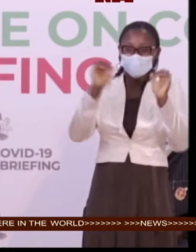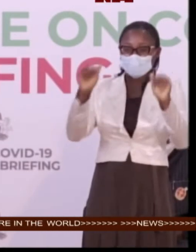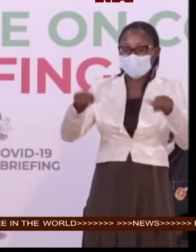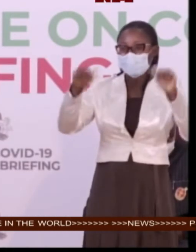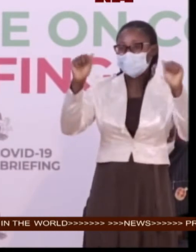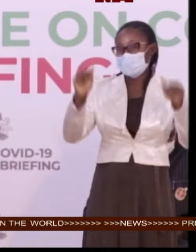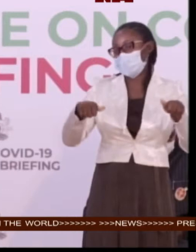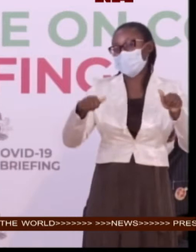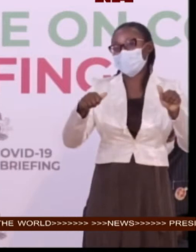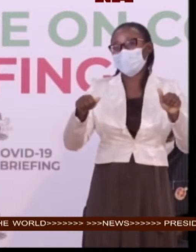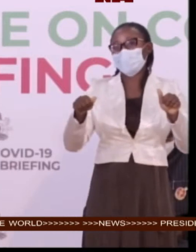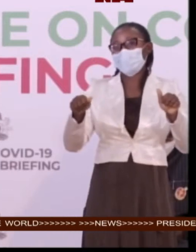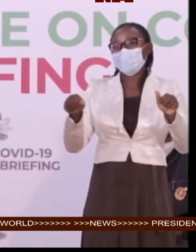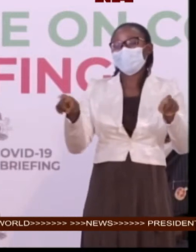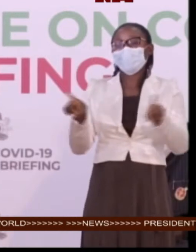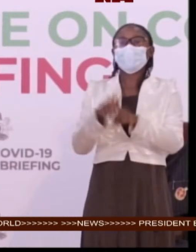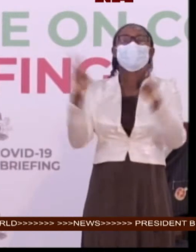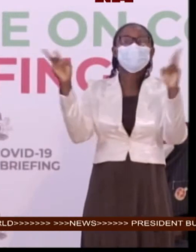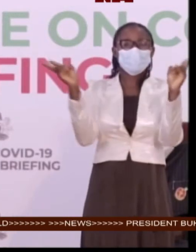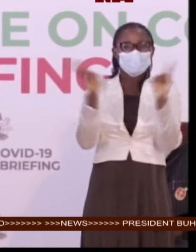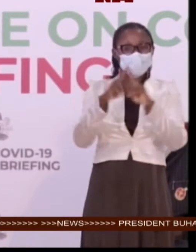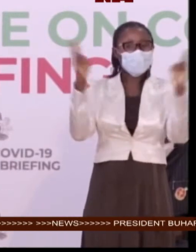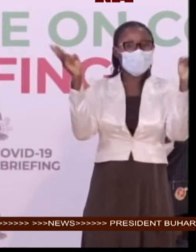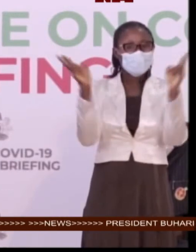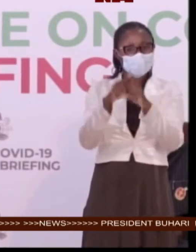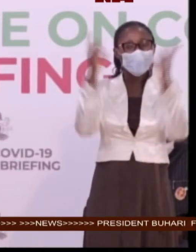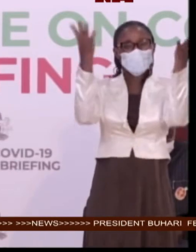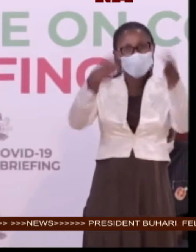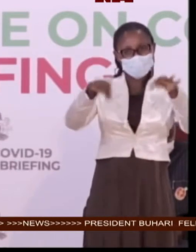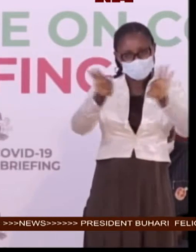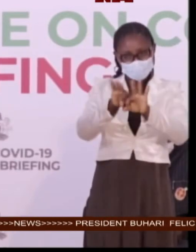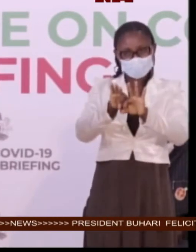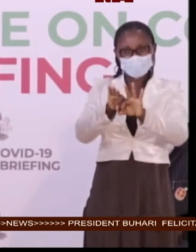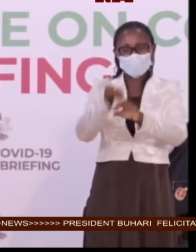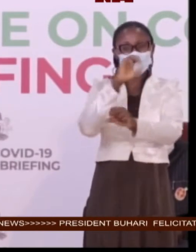available as a very potent